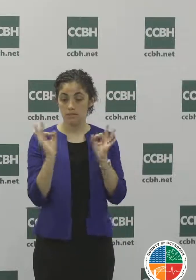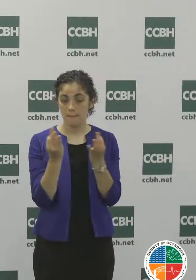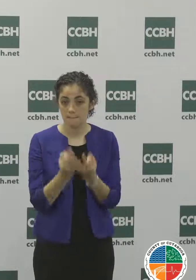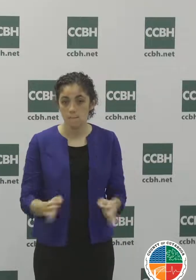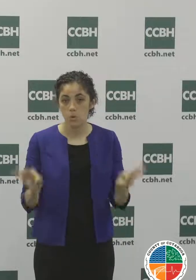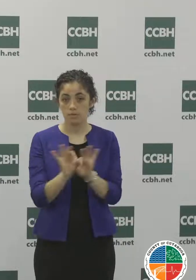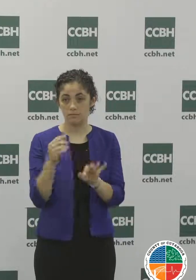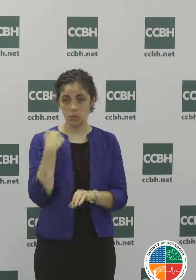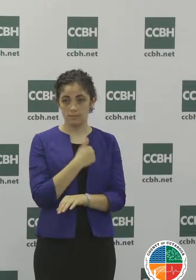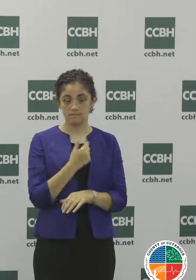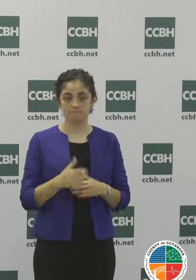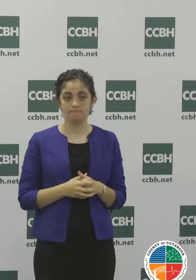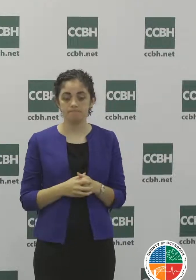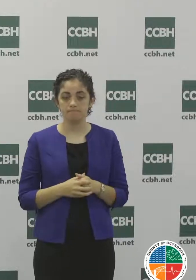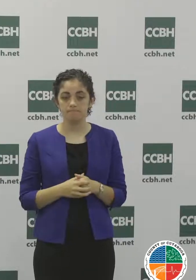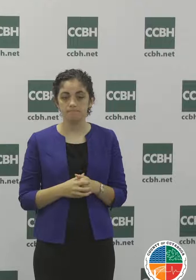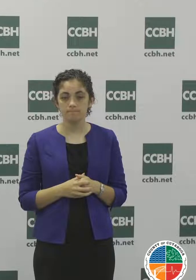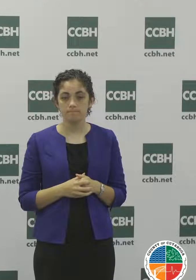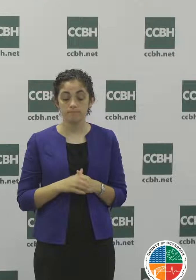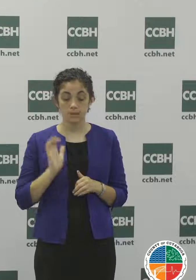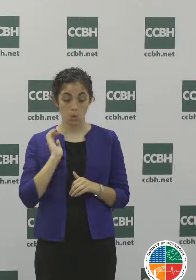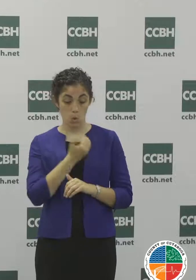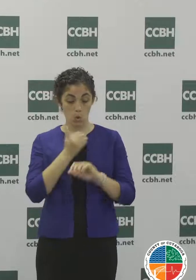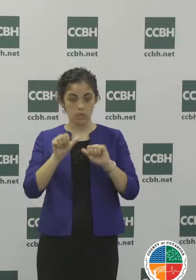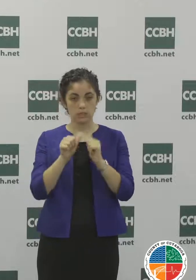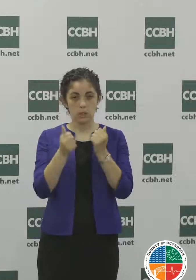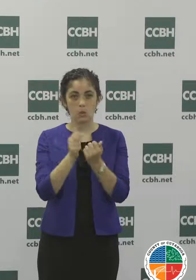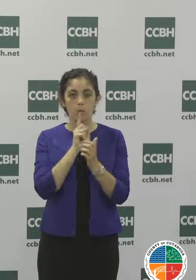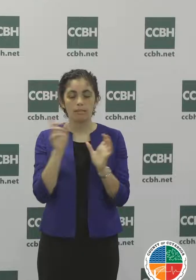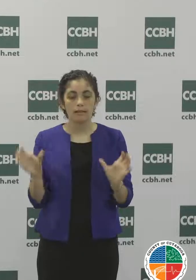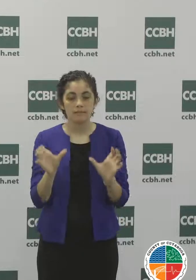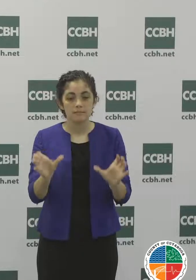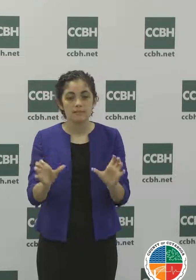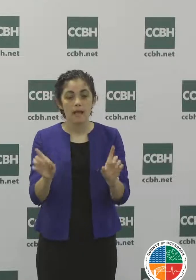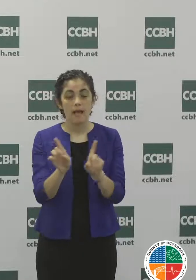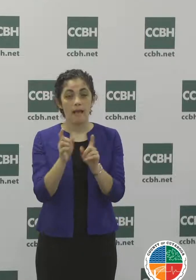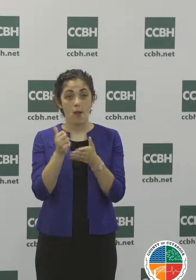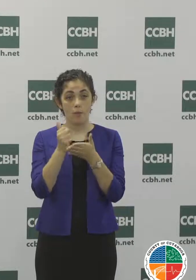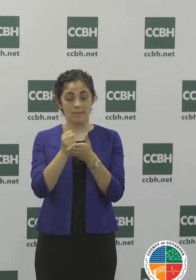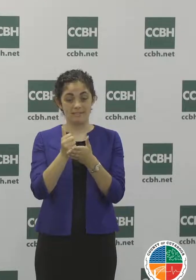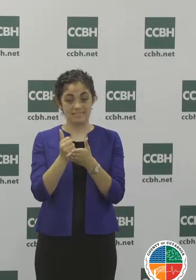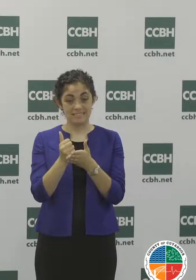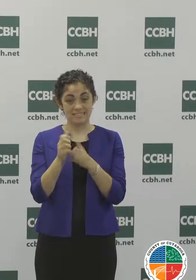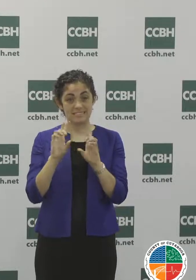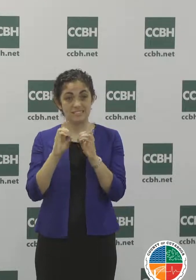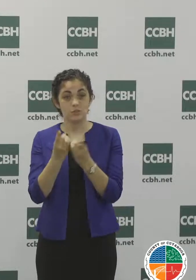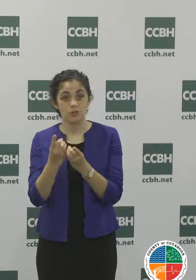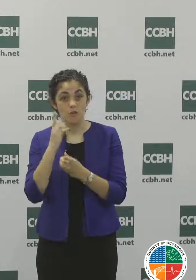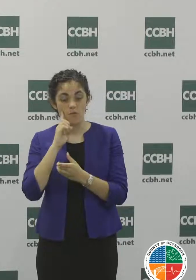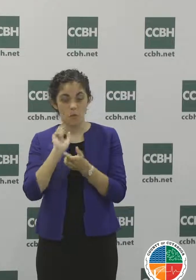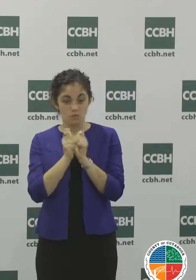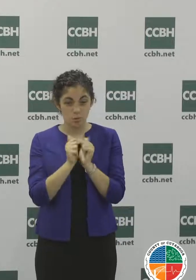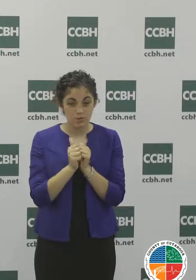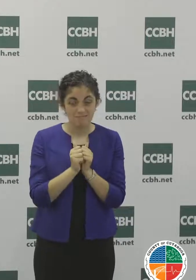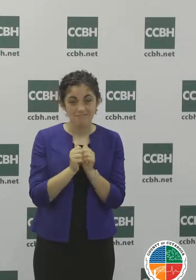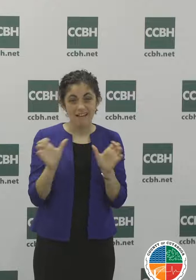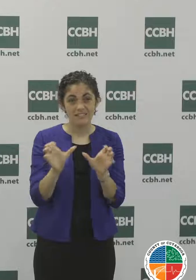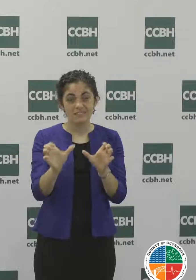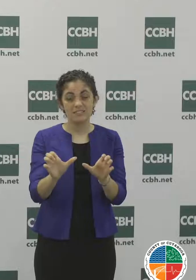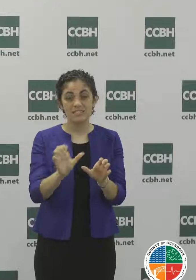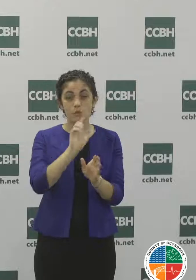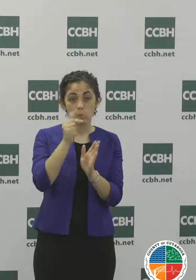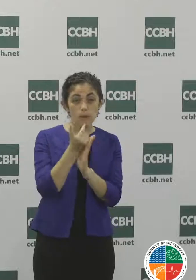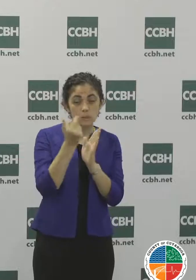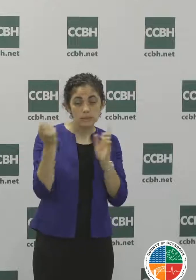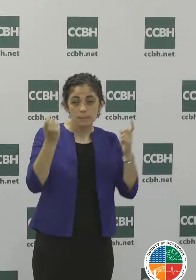So our agency also been very active in assisting districts with commencement plans and sports-related activities to